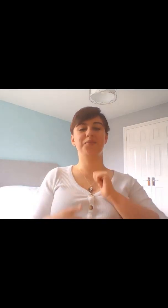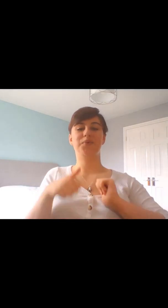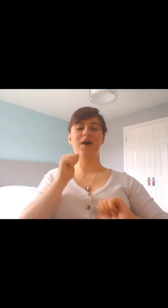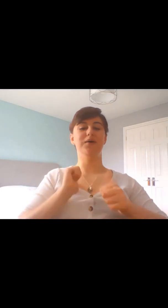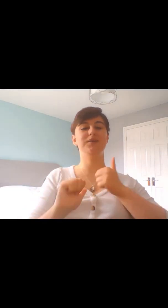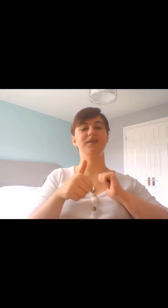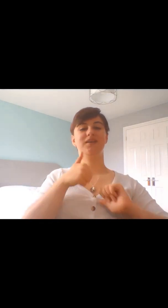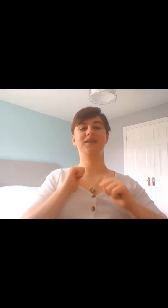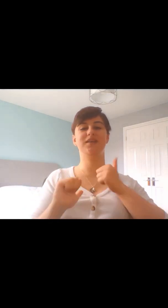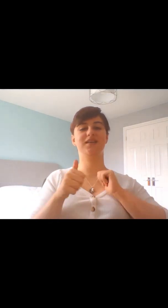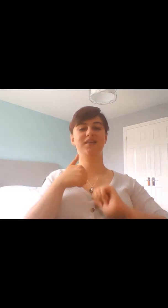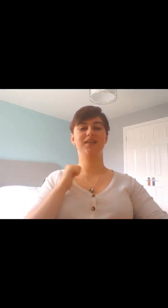proud,